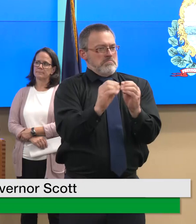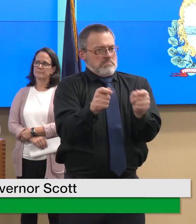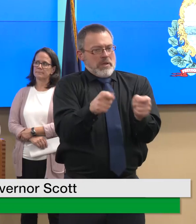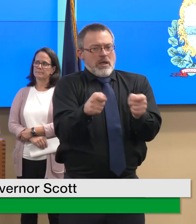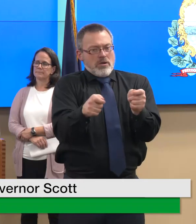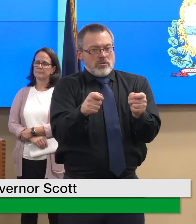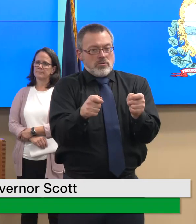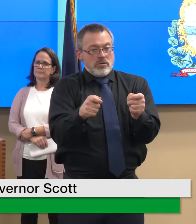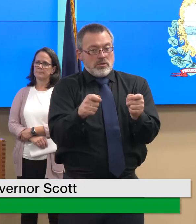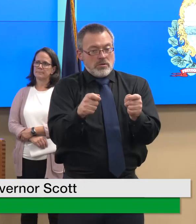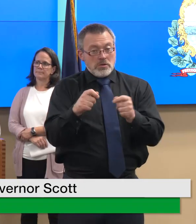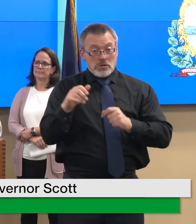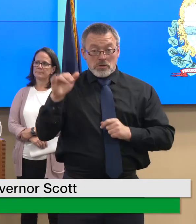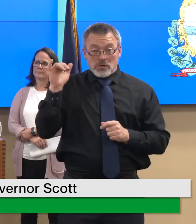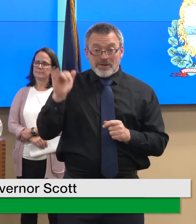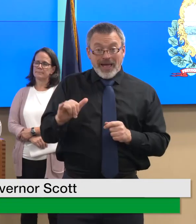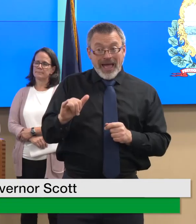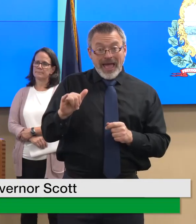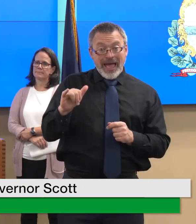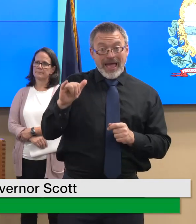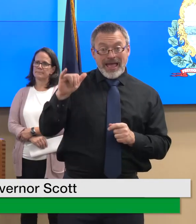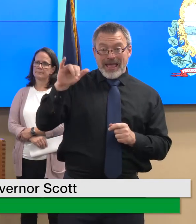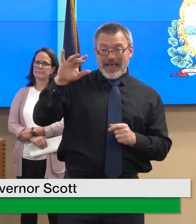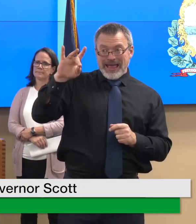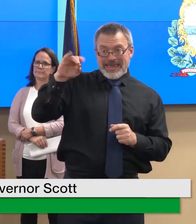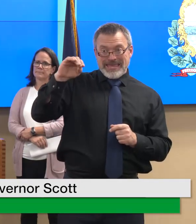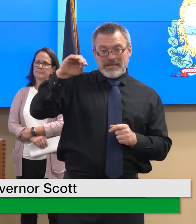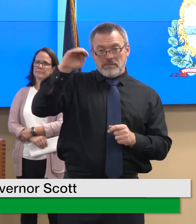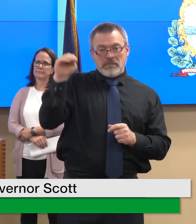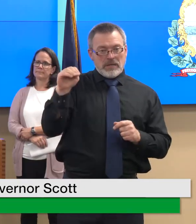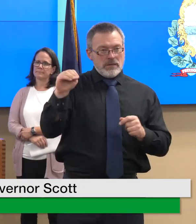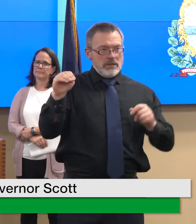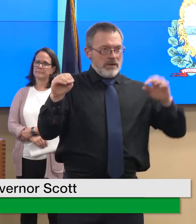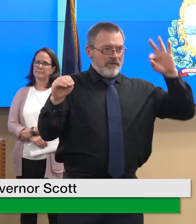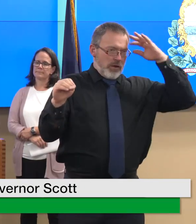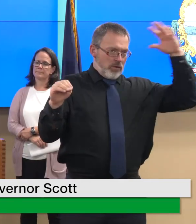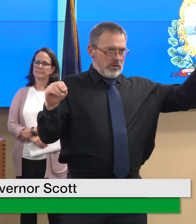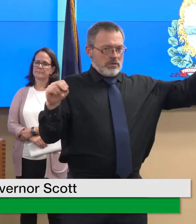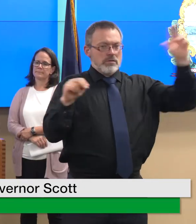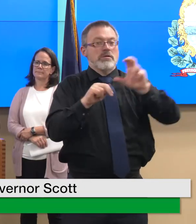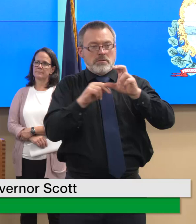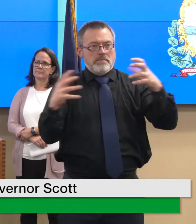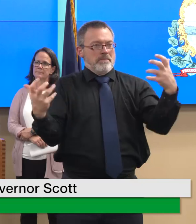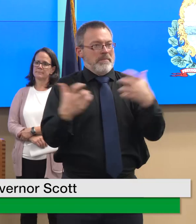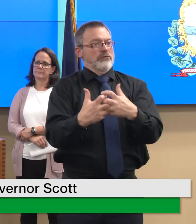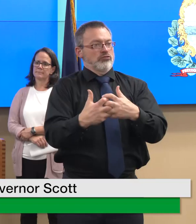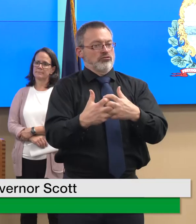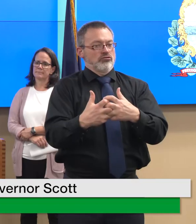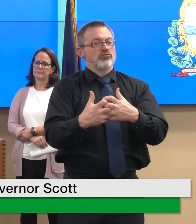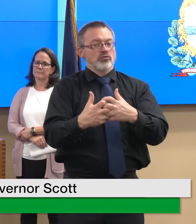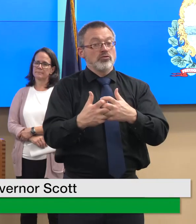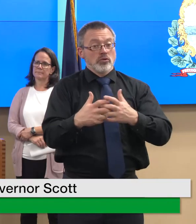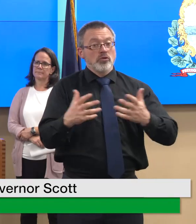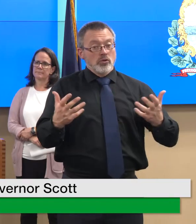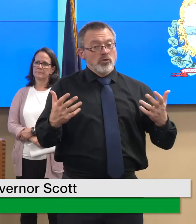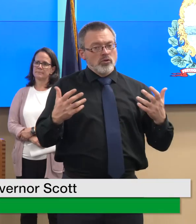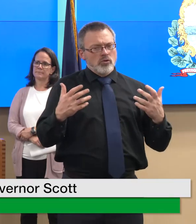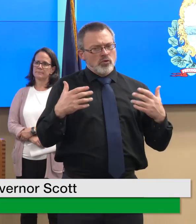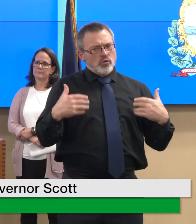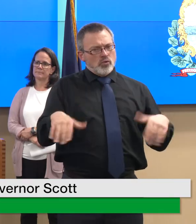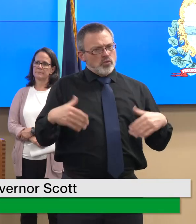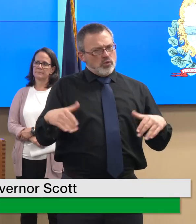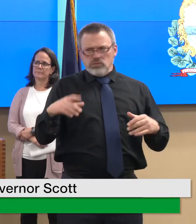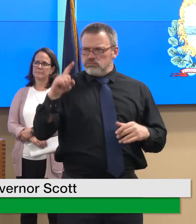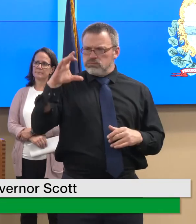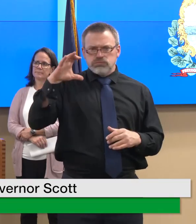$80 million of federal funds. So we, over the course of the next couple of years, will be spending as a state over $100 million on hazard